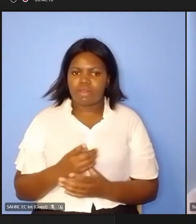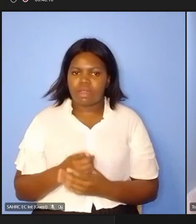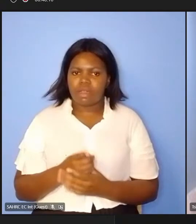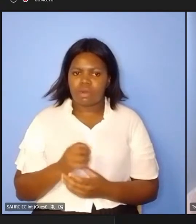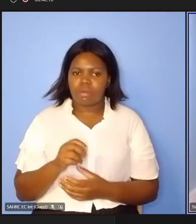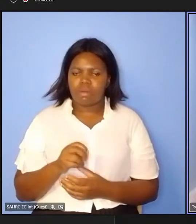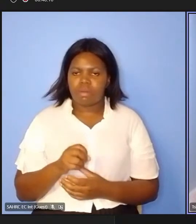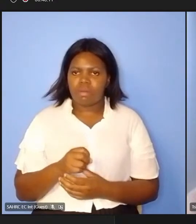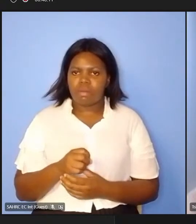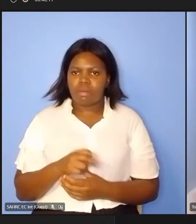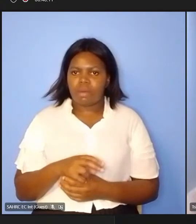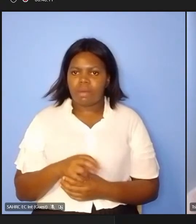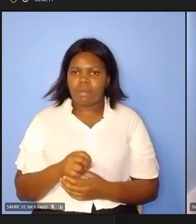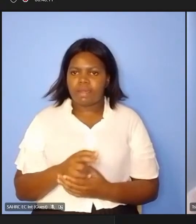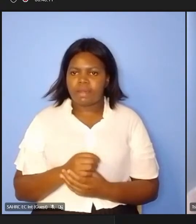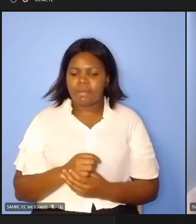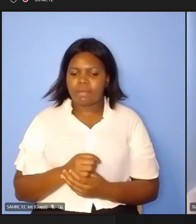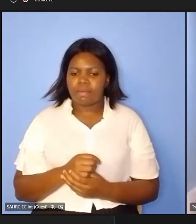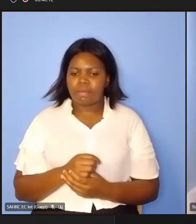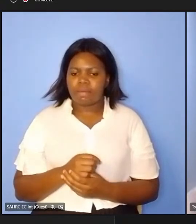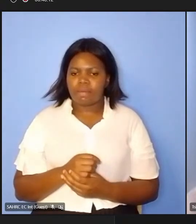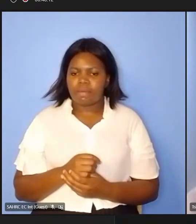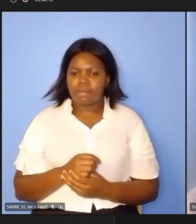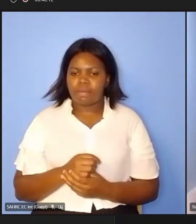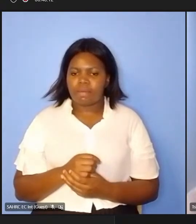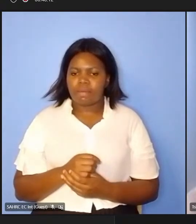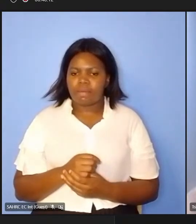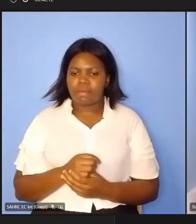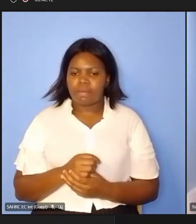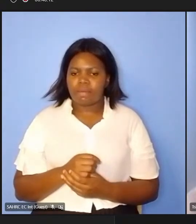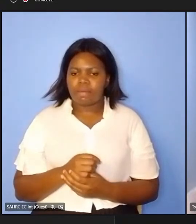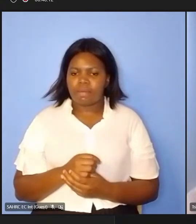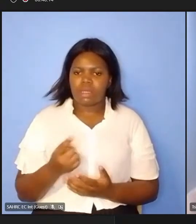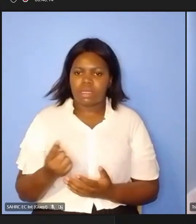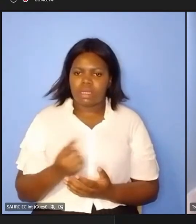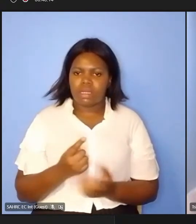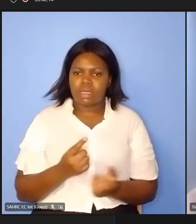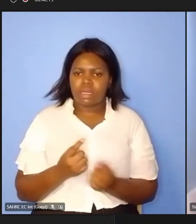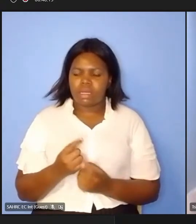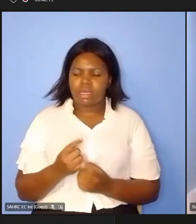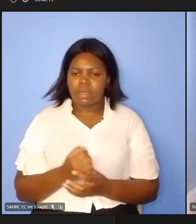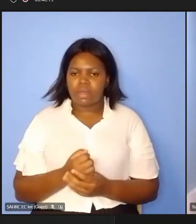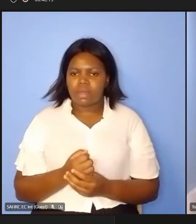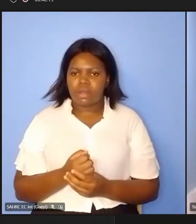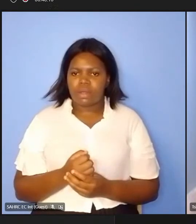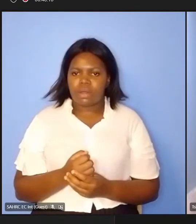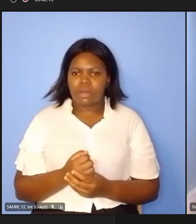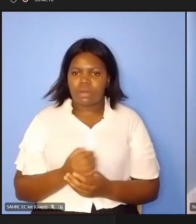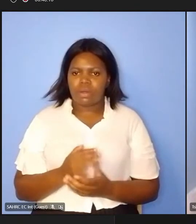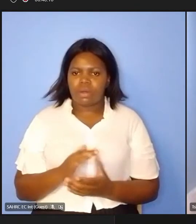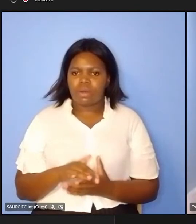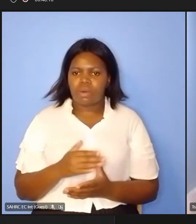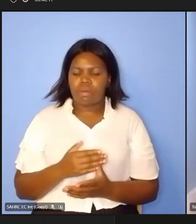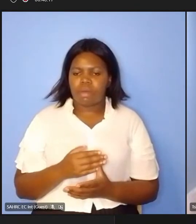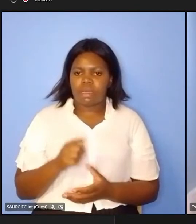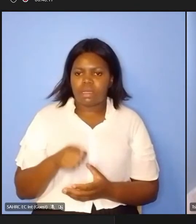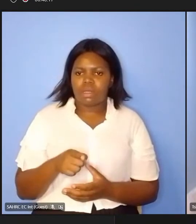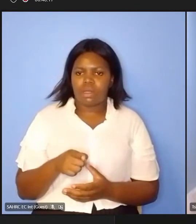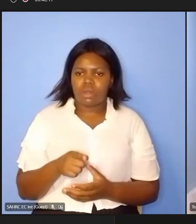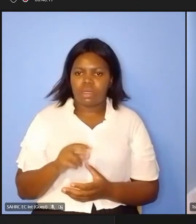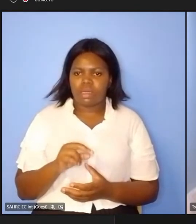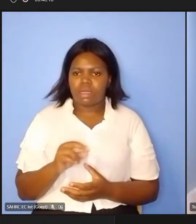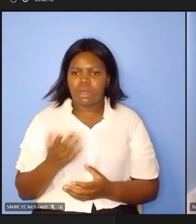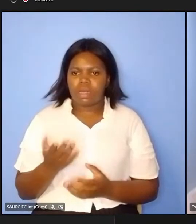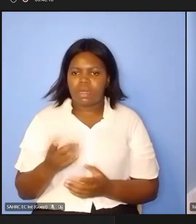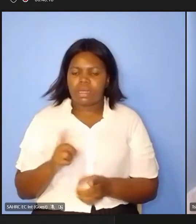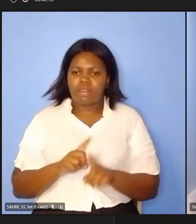appropriately, or the suggestions are not progressive enough? And even if they are, schools will still decide whether they follow them or